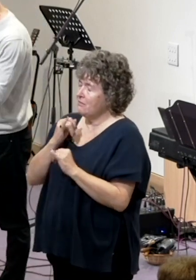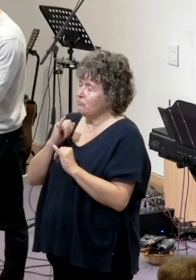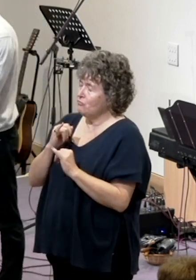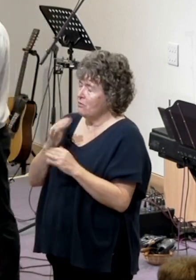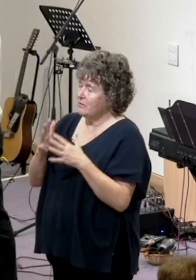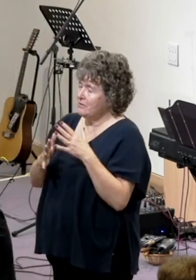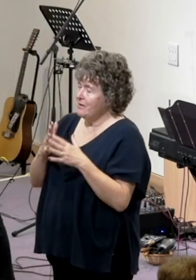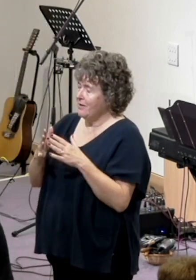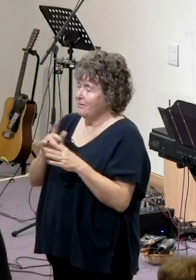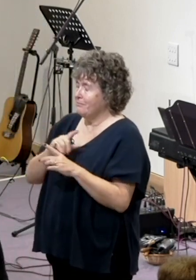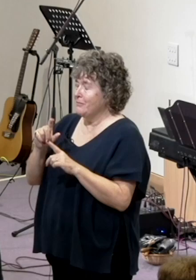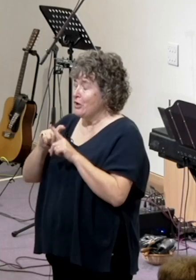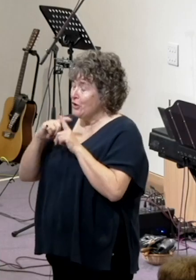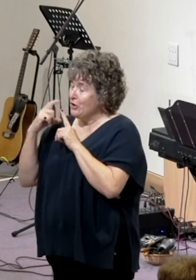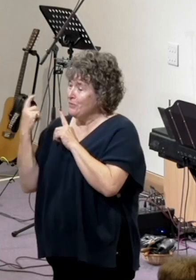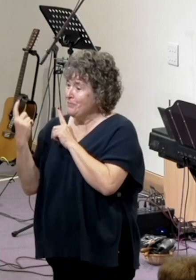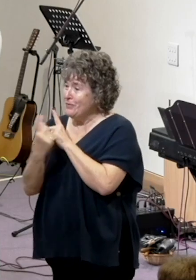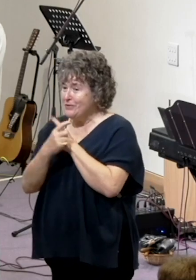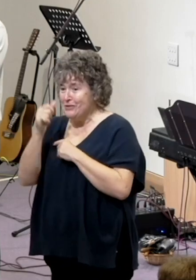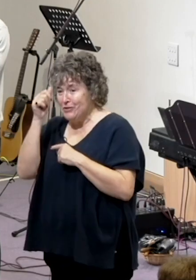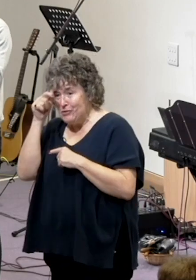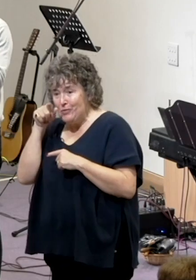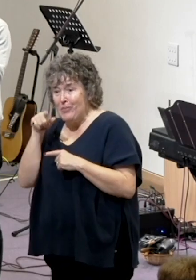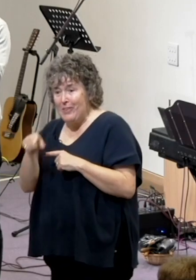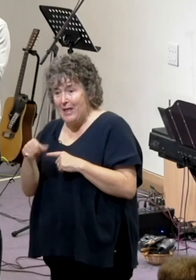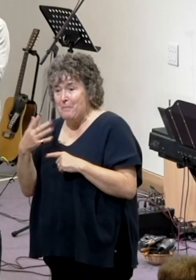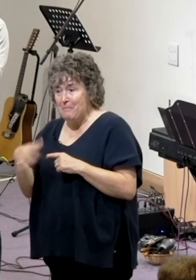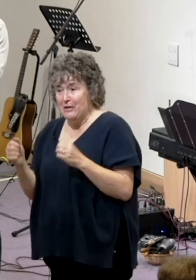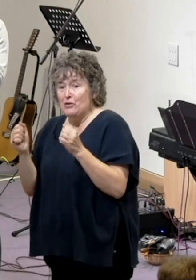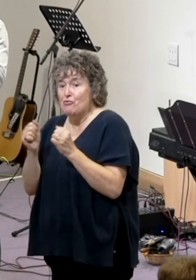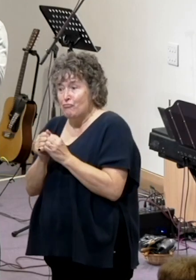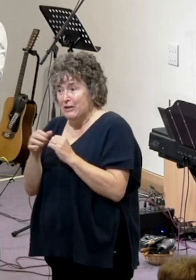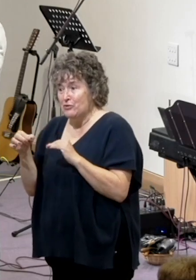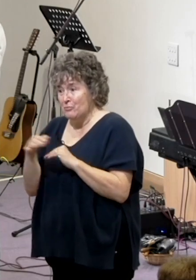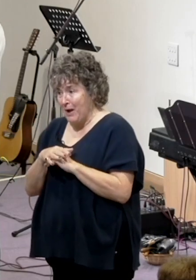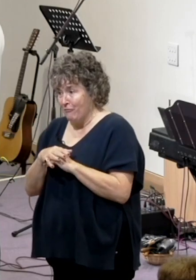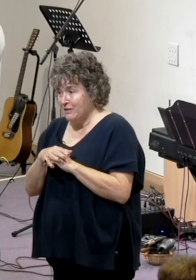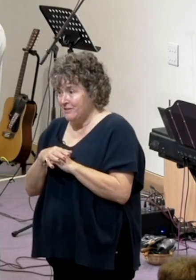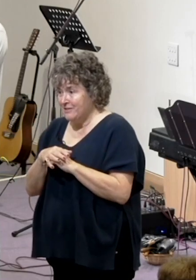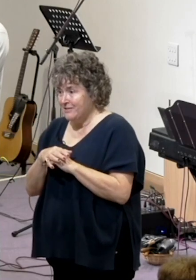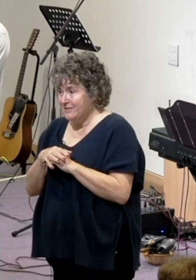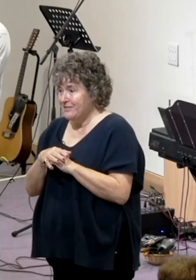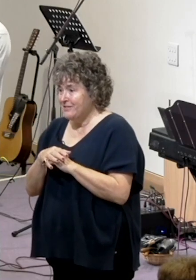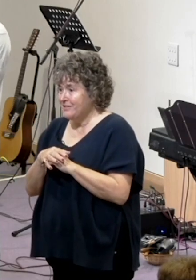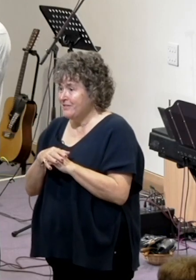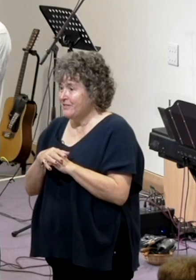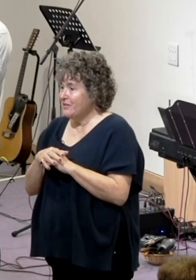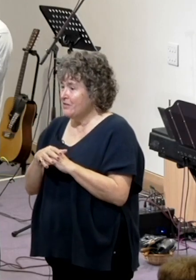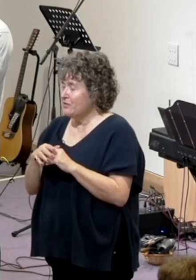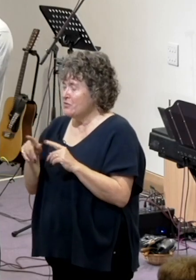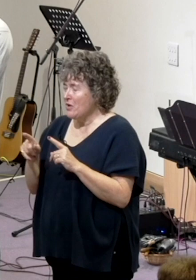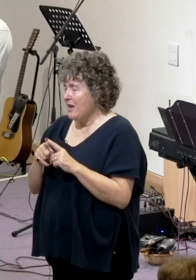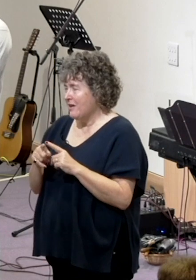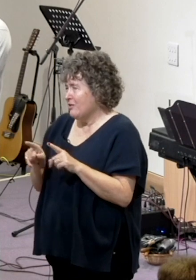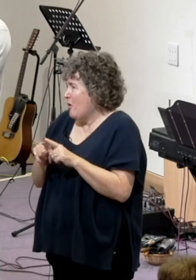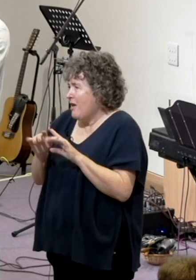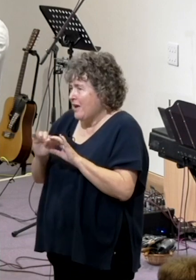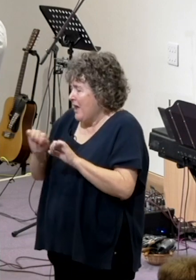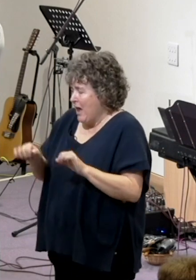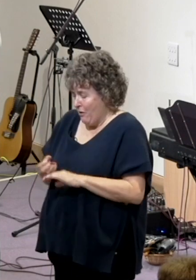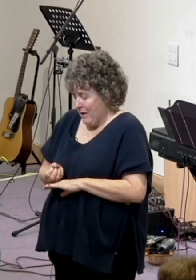that's why it tells us that calls them a husband and a wife, and it talks about Joseph wanting to divorce Mary.